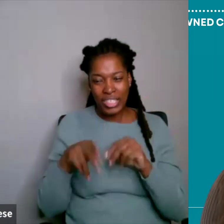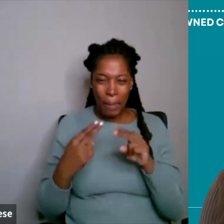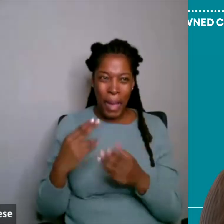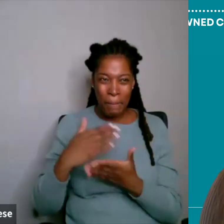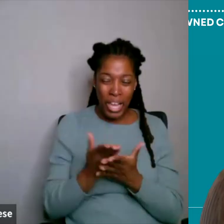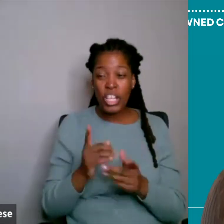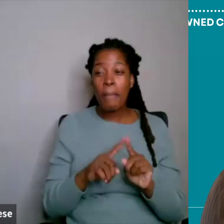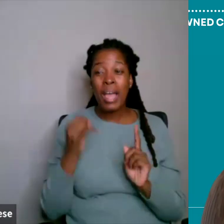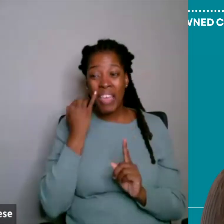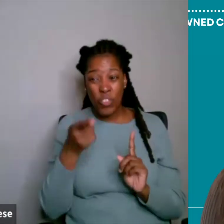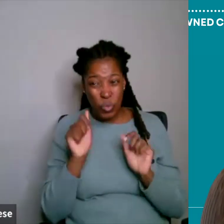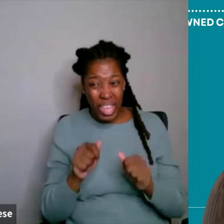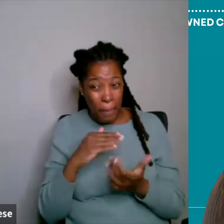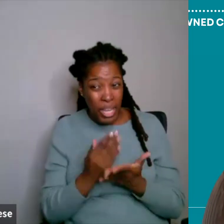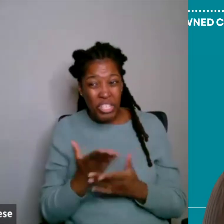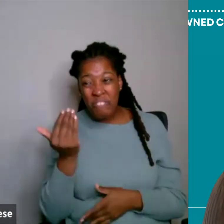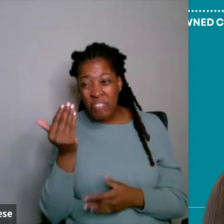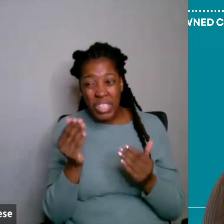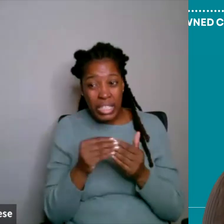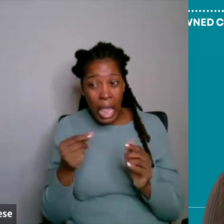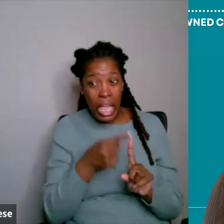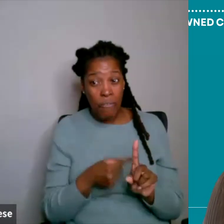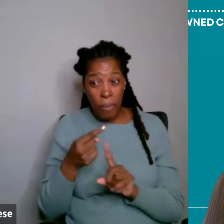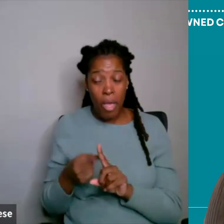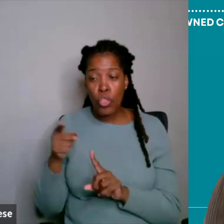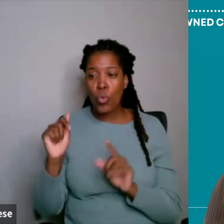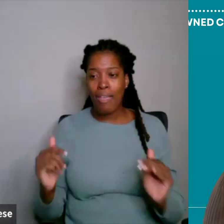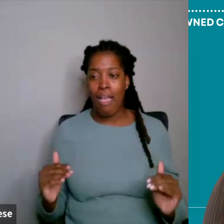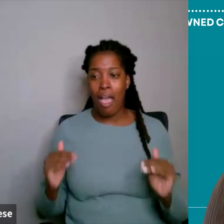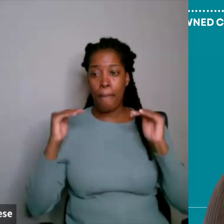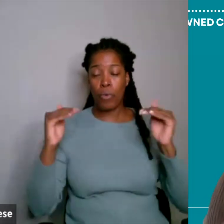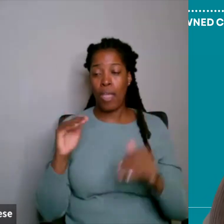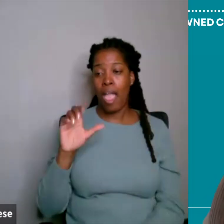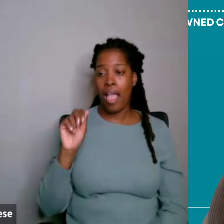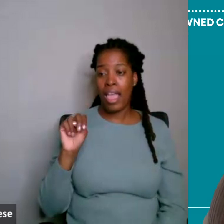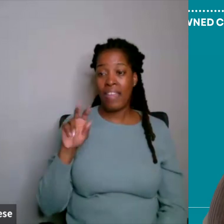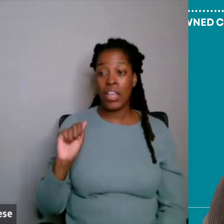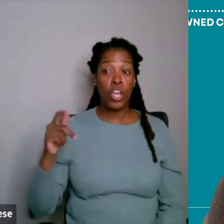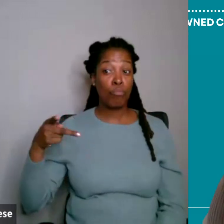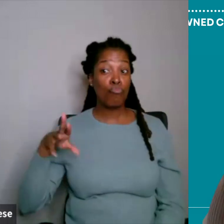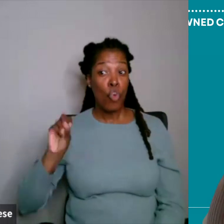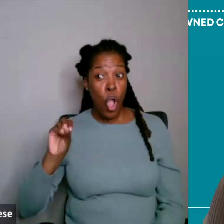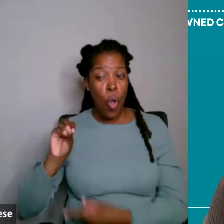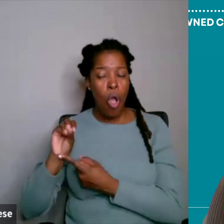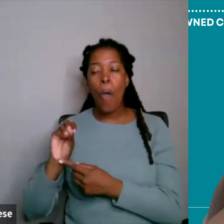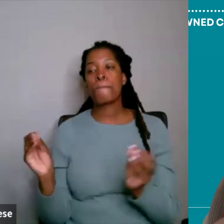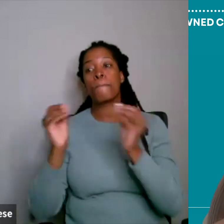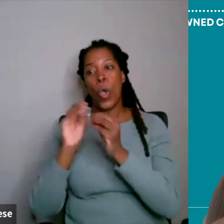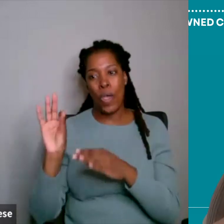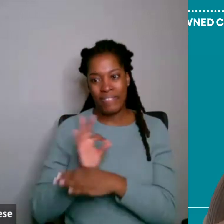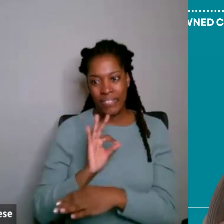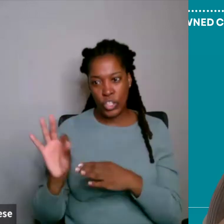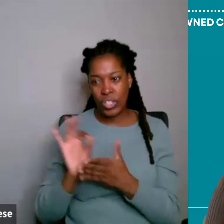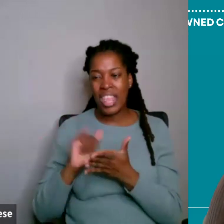just $15 a month, you can upgrade to Canva Pro and unlock even more features that will